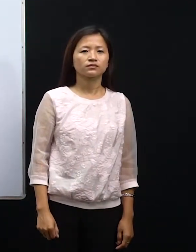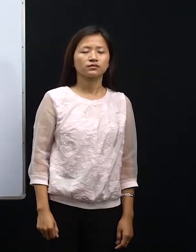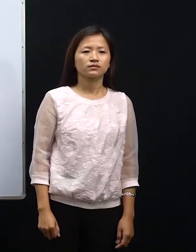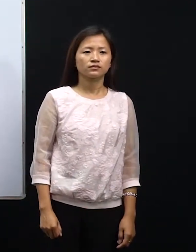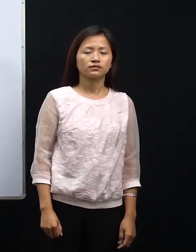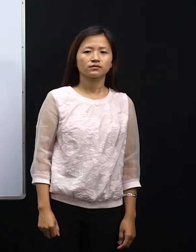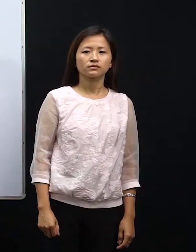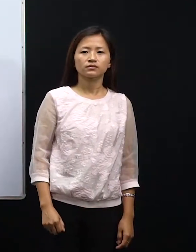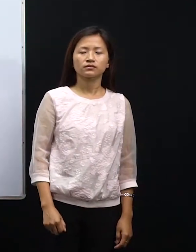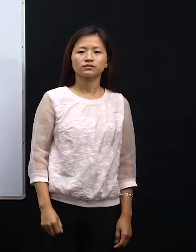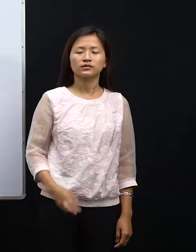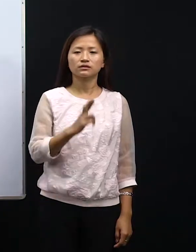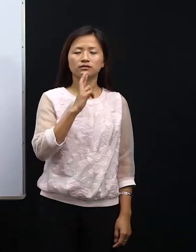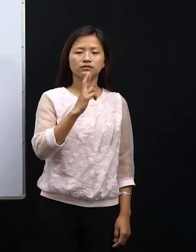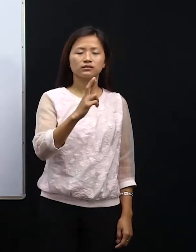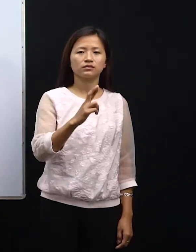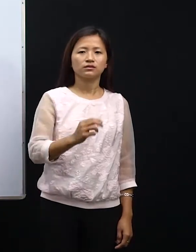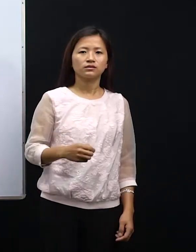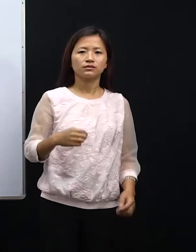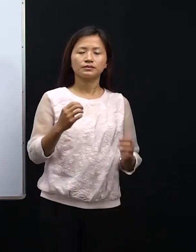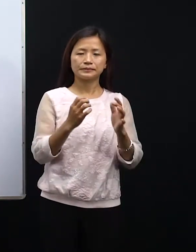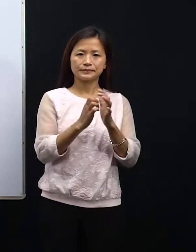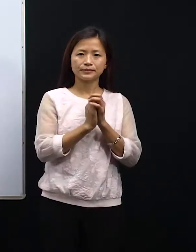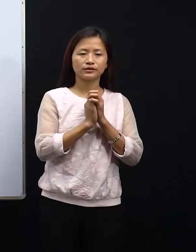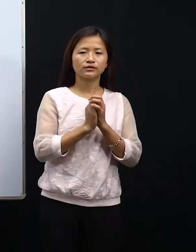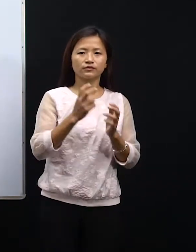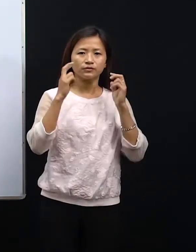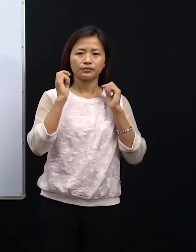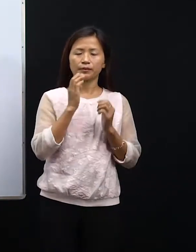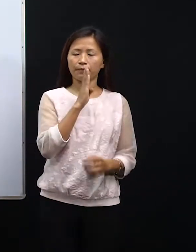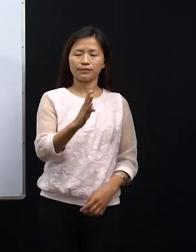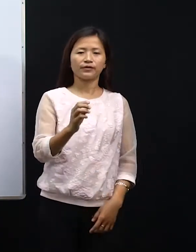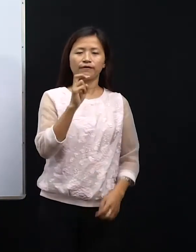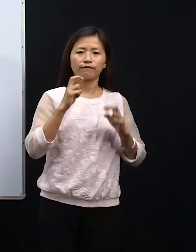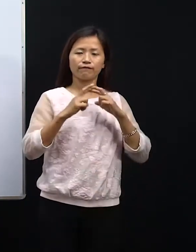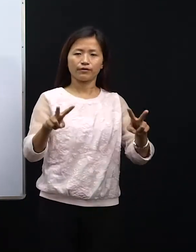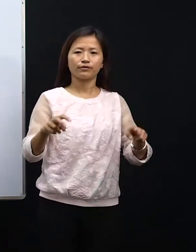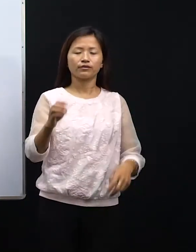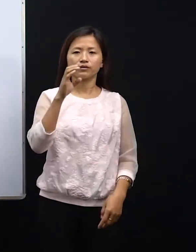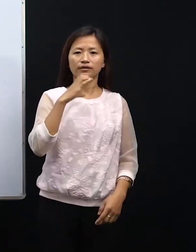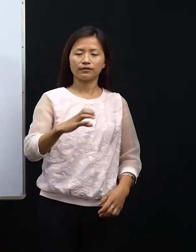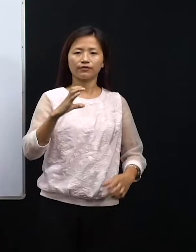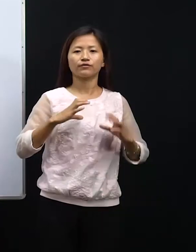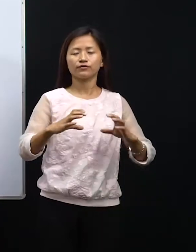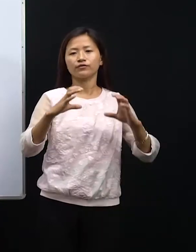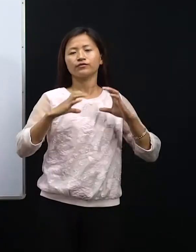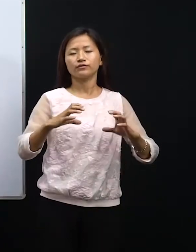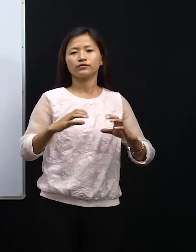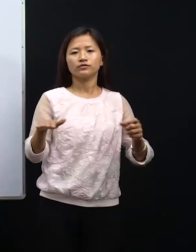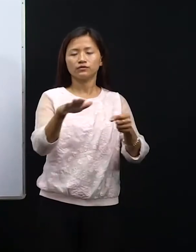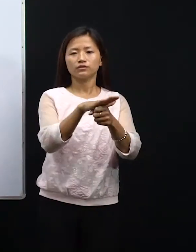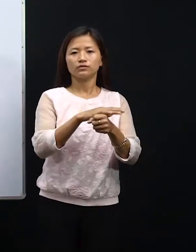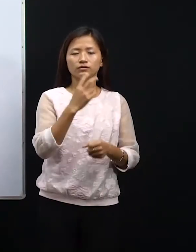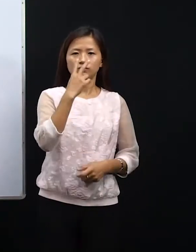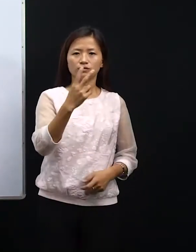your coefficients are, now please be very careful when you look at this kind of expressions. If you look